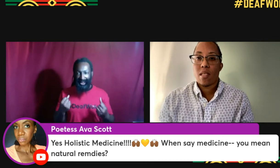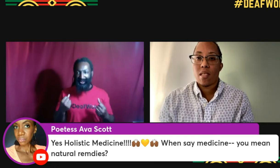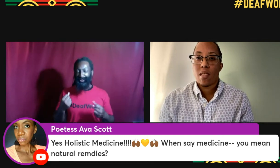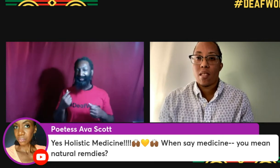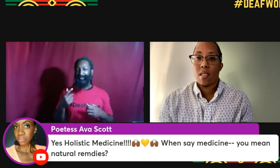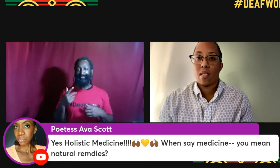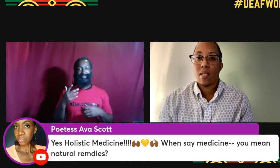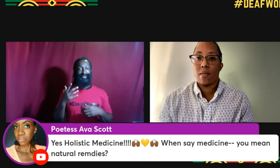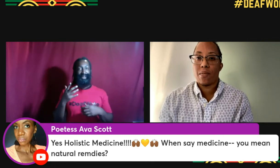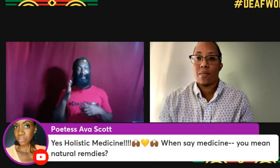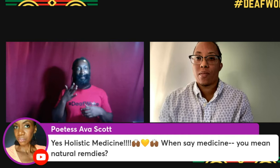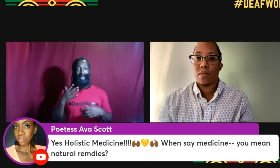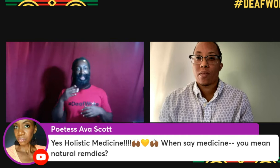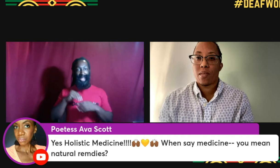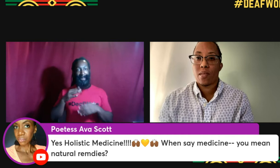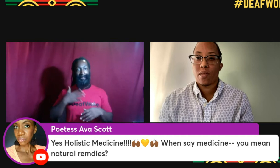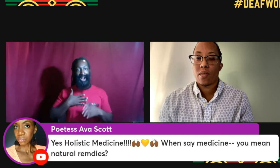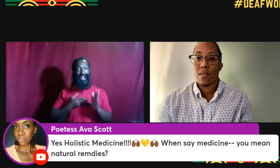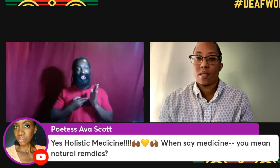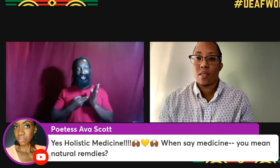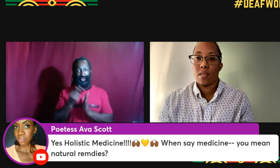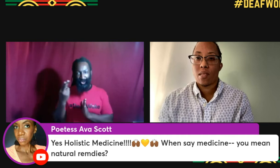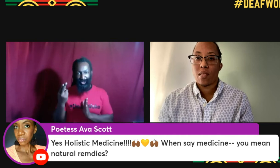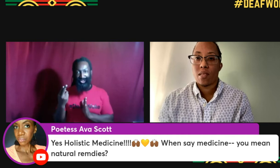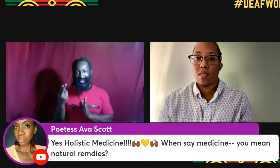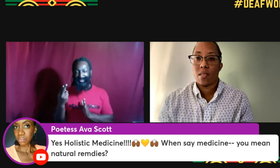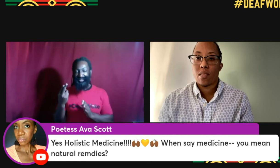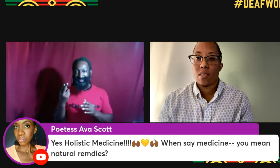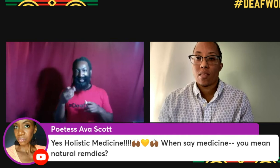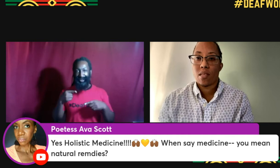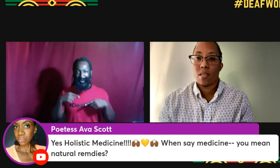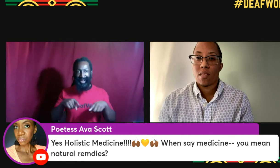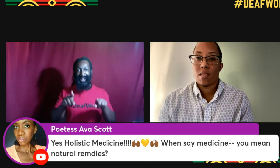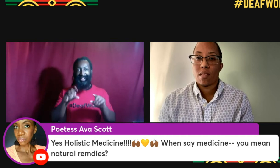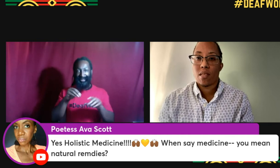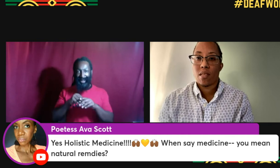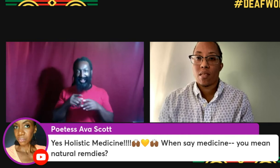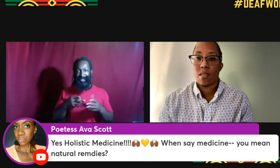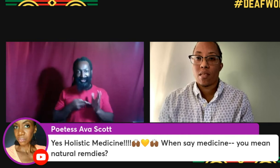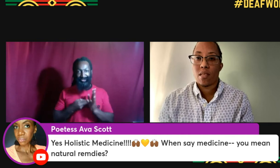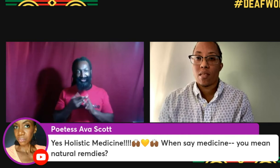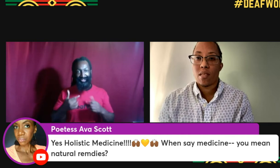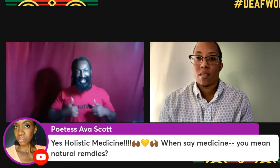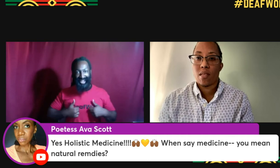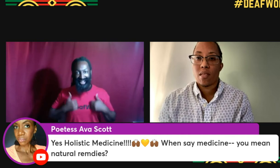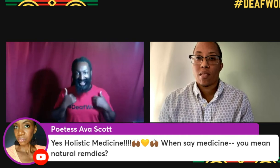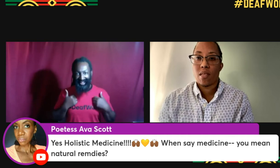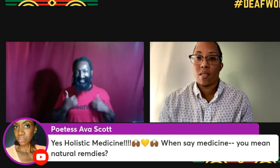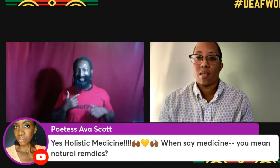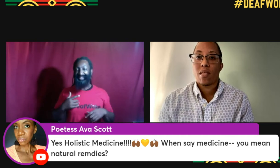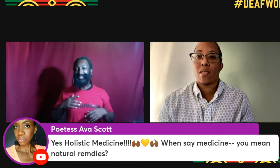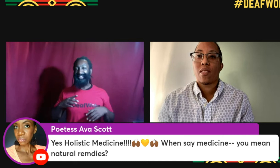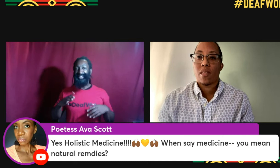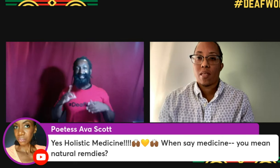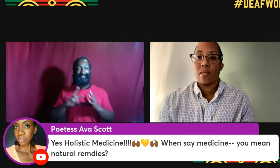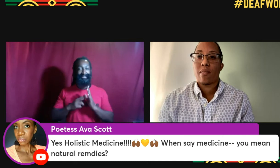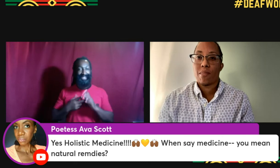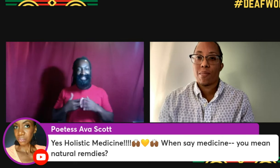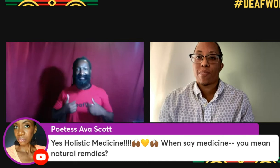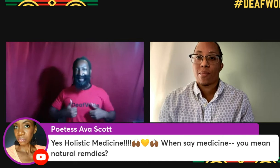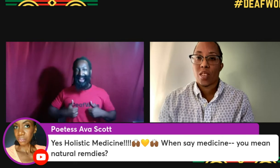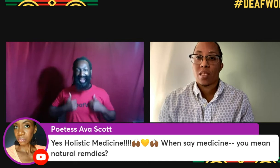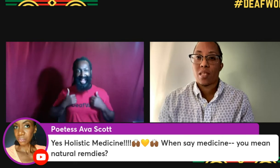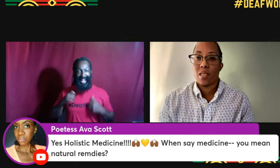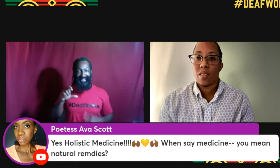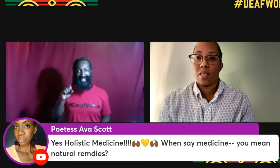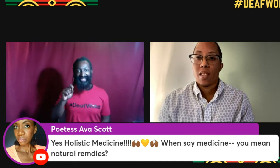Do you mean things like holistic medicine in reference to healing and living your